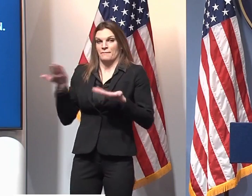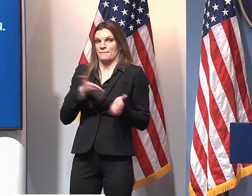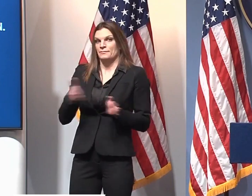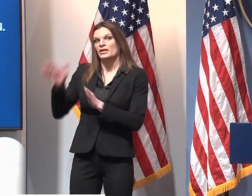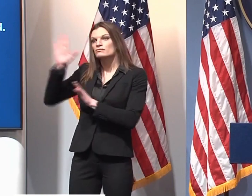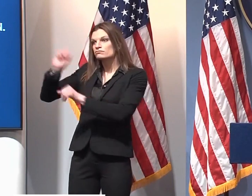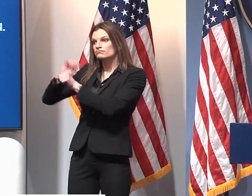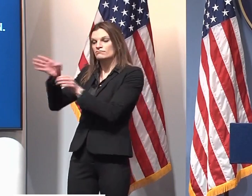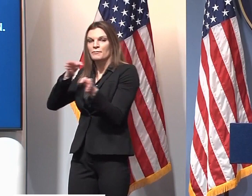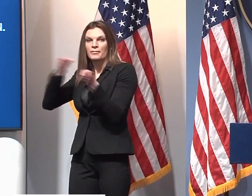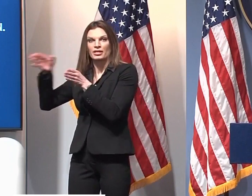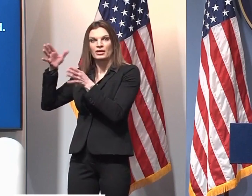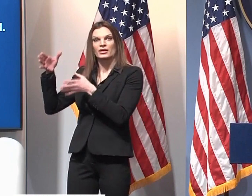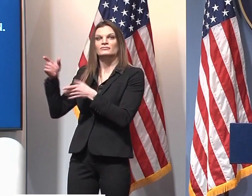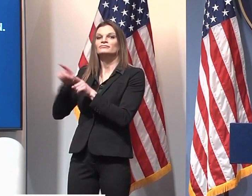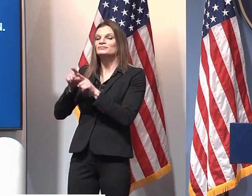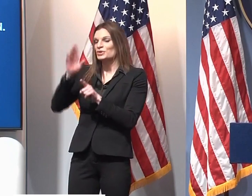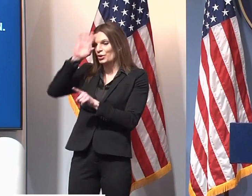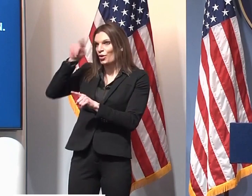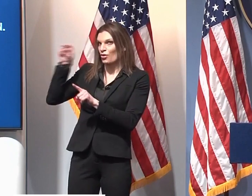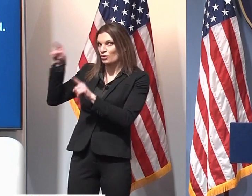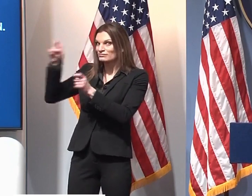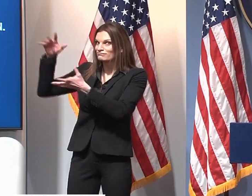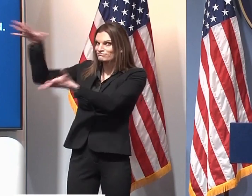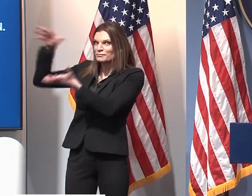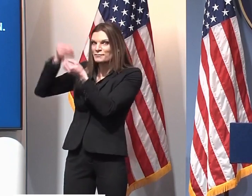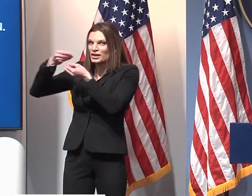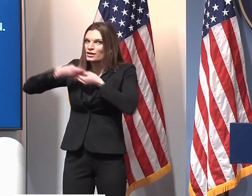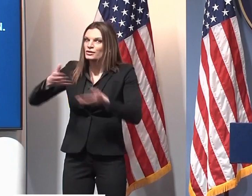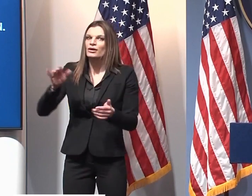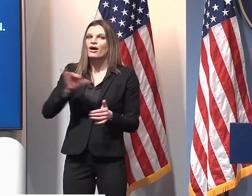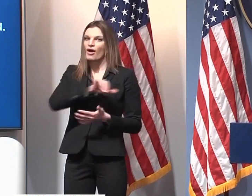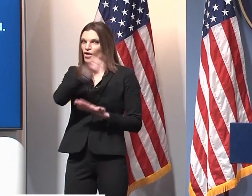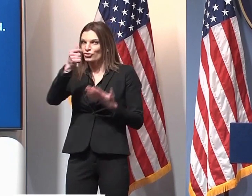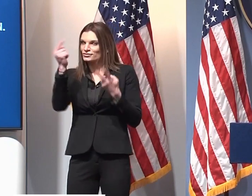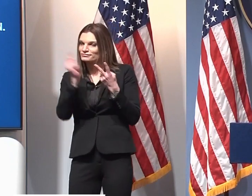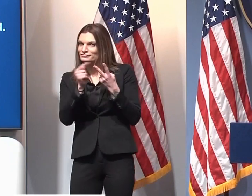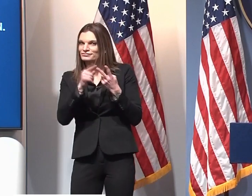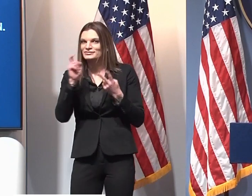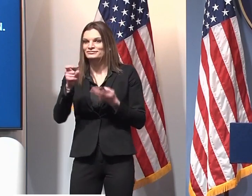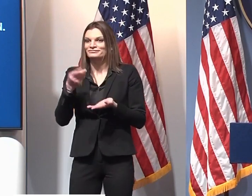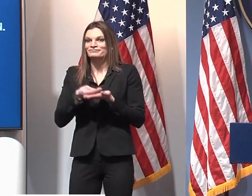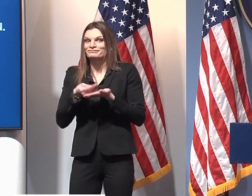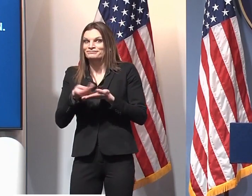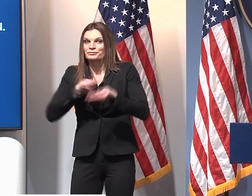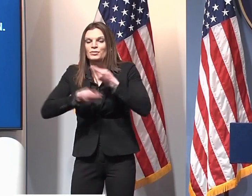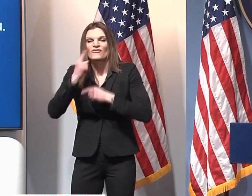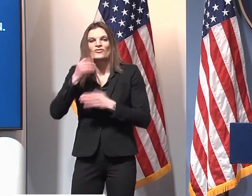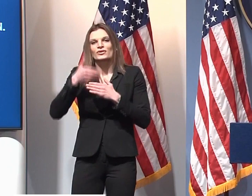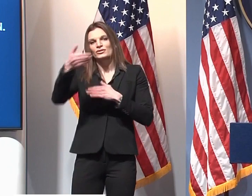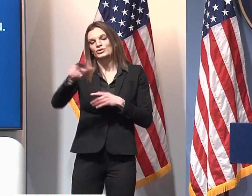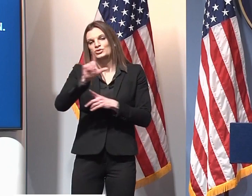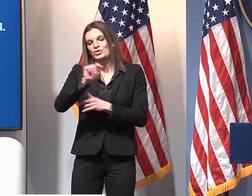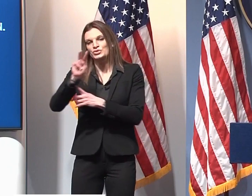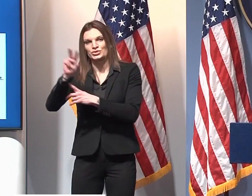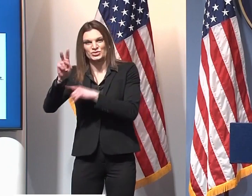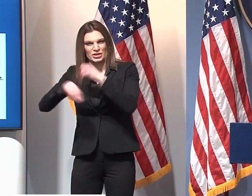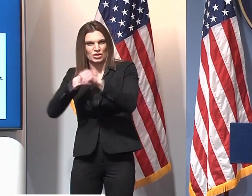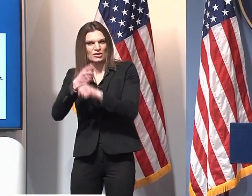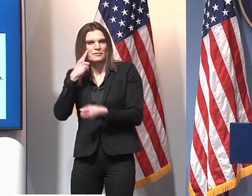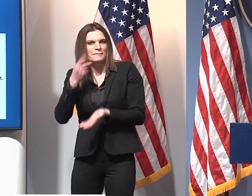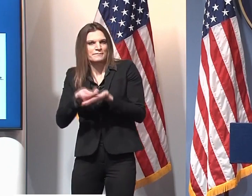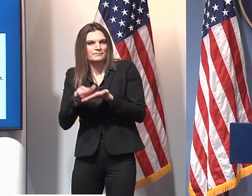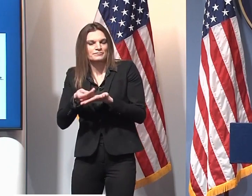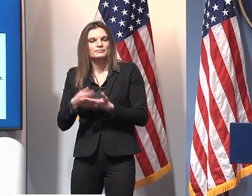Plan, the legislature and I also need to come together and find common ground on the fiscal year 2022 budget. Last week,